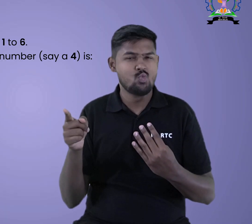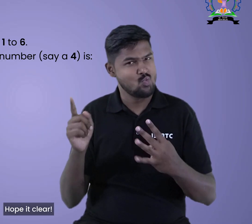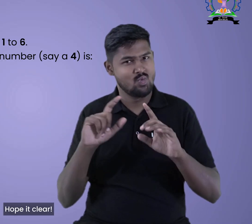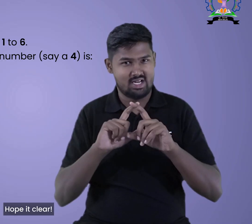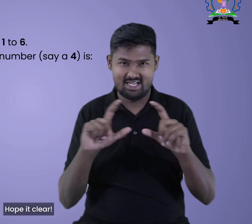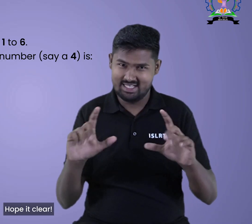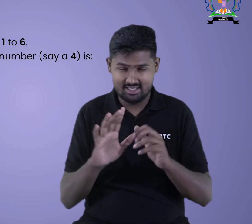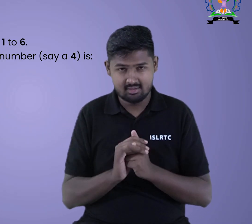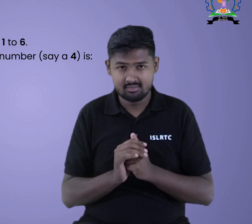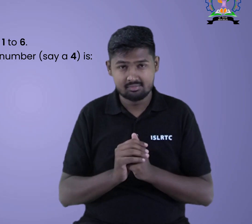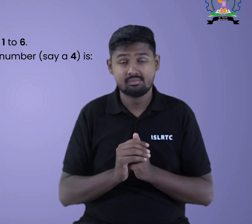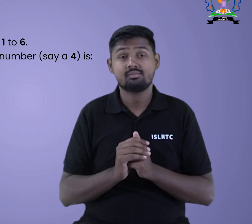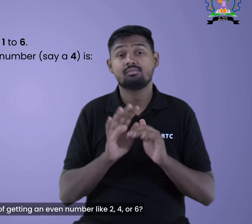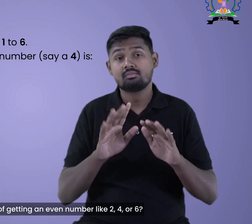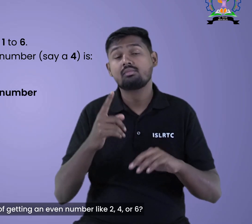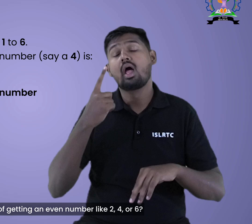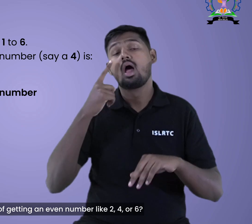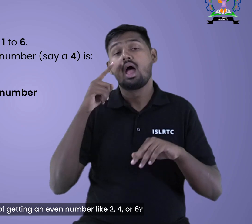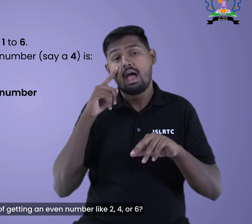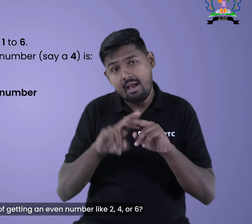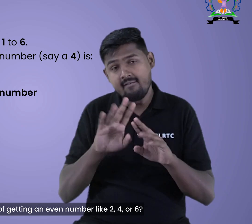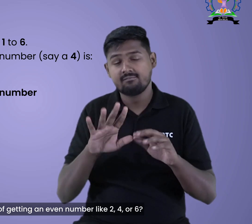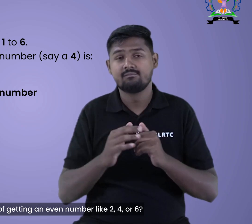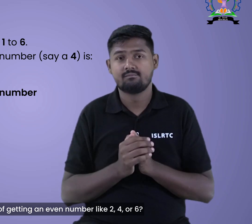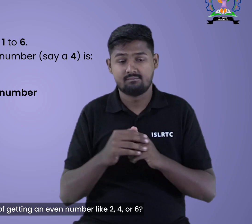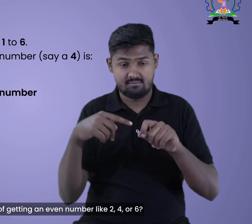Hope it clear. What is the probability of getting an